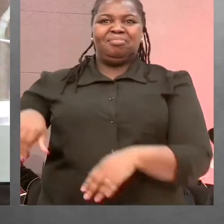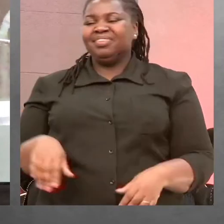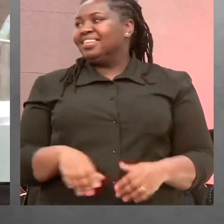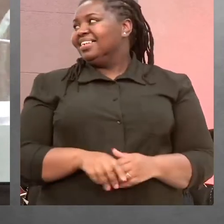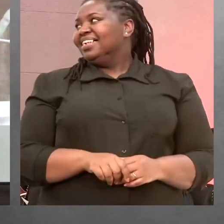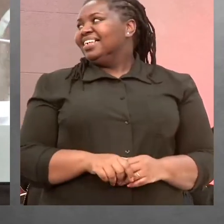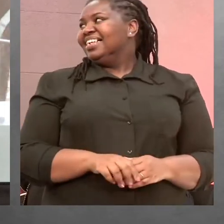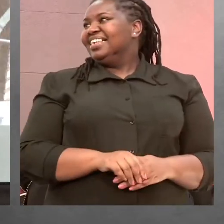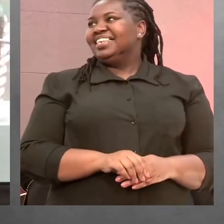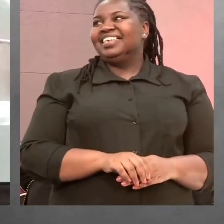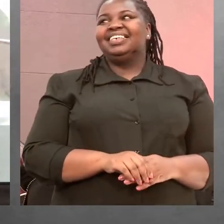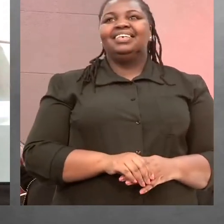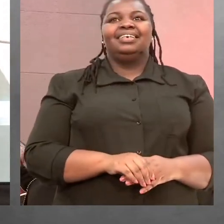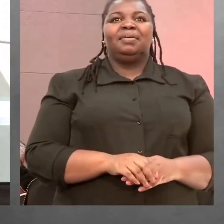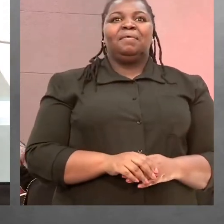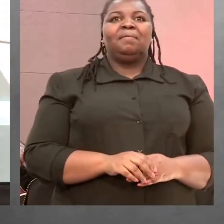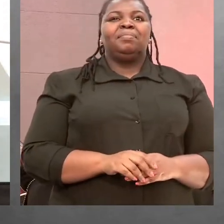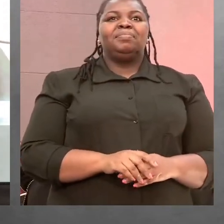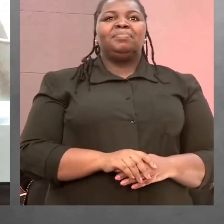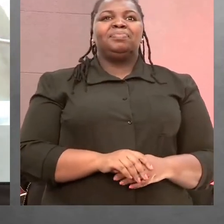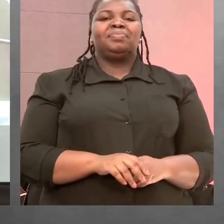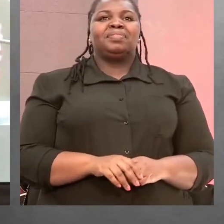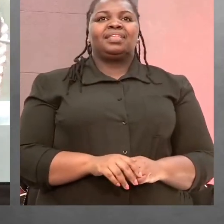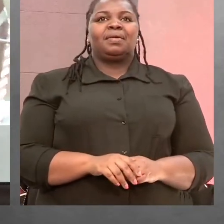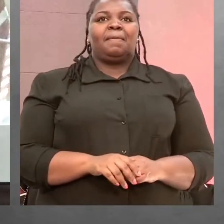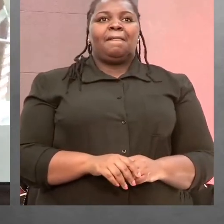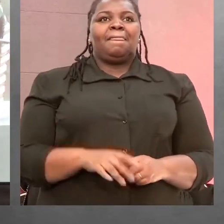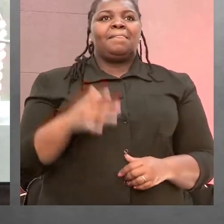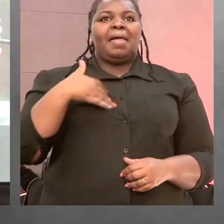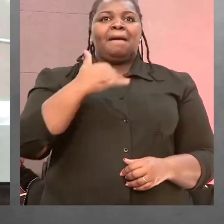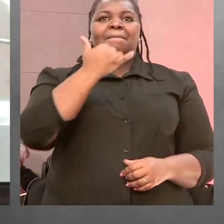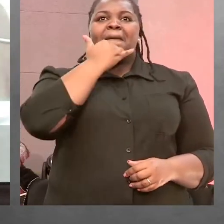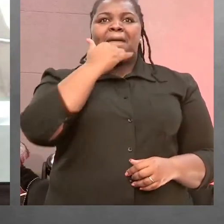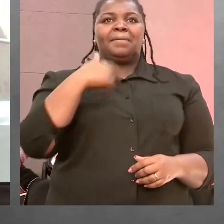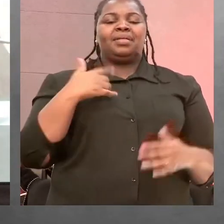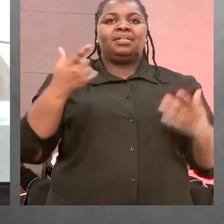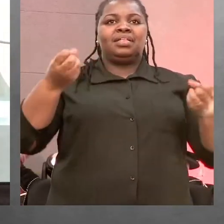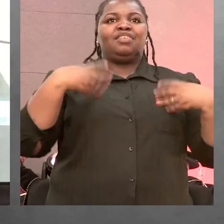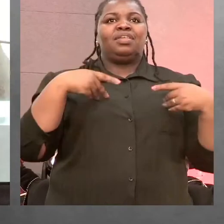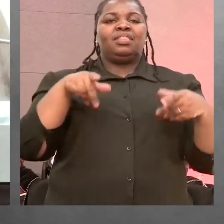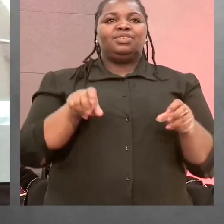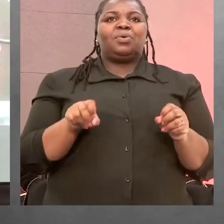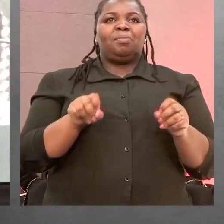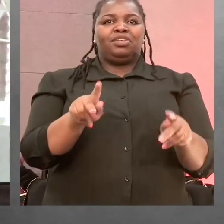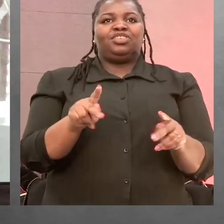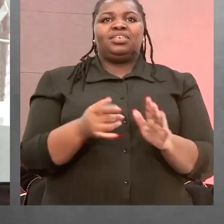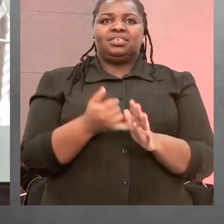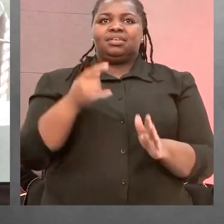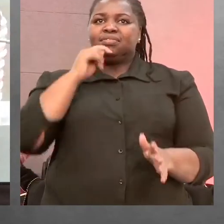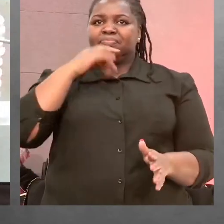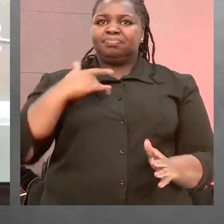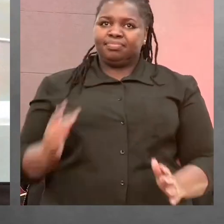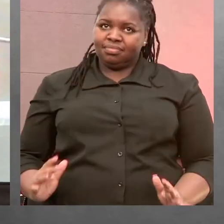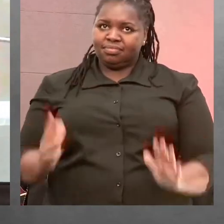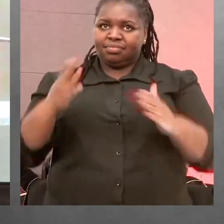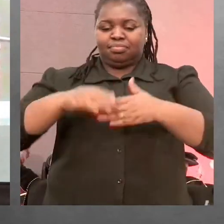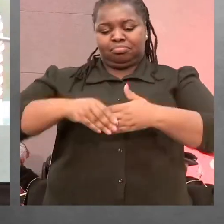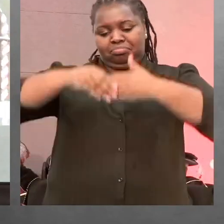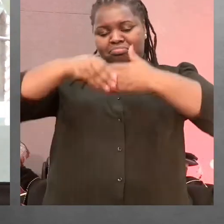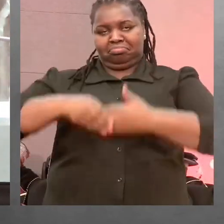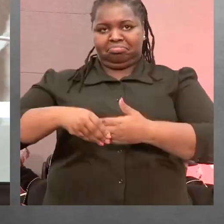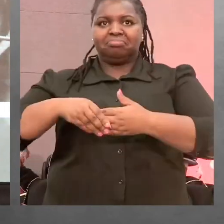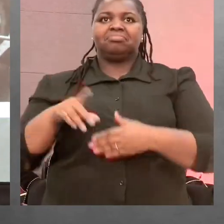other people. I'm happy that I'm given this opportunity just to send a congratulatory